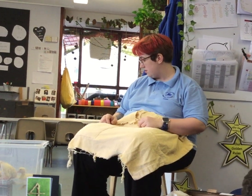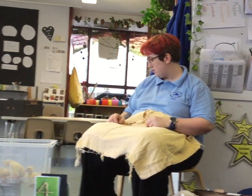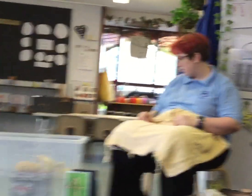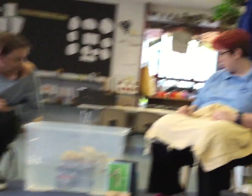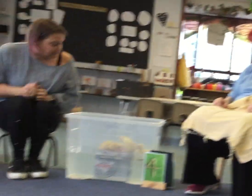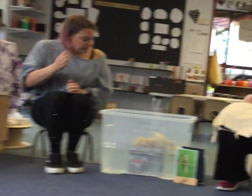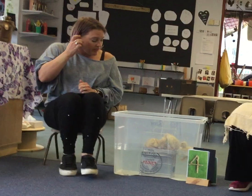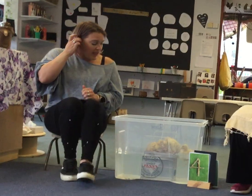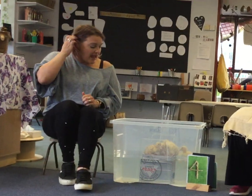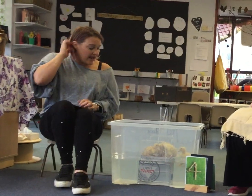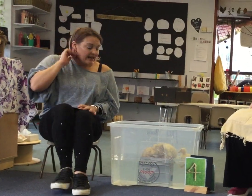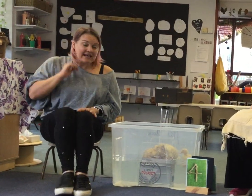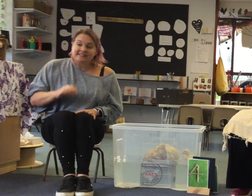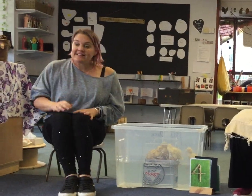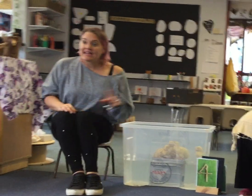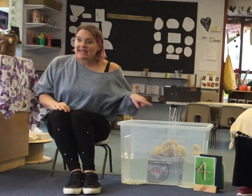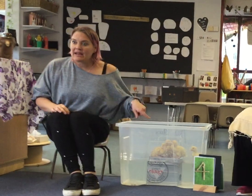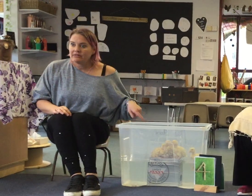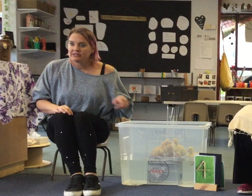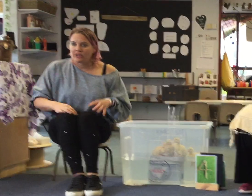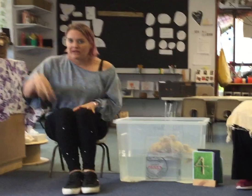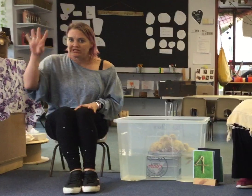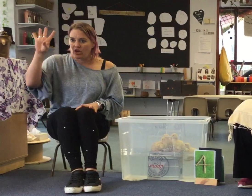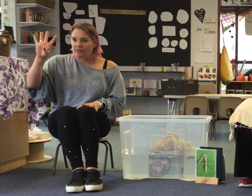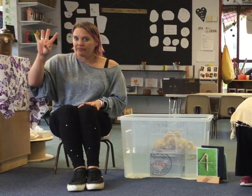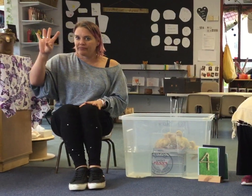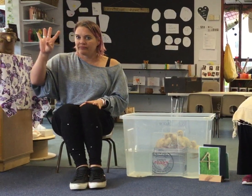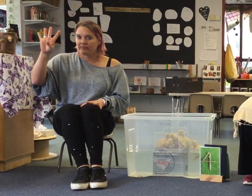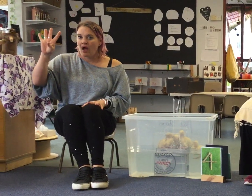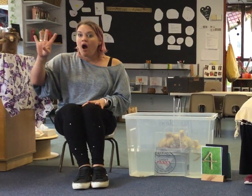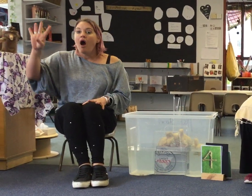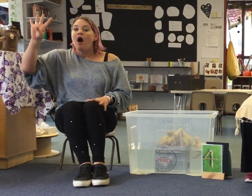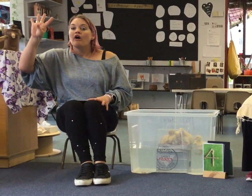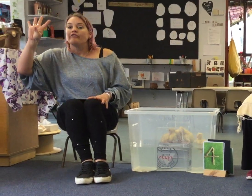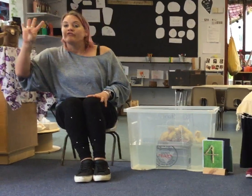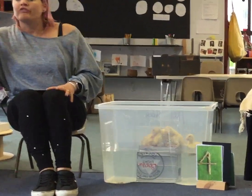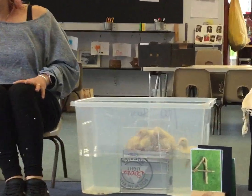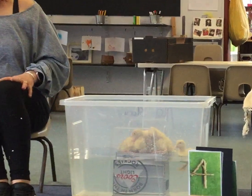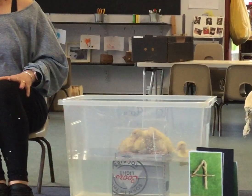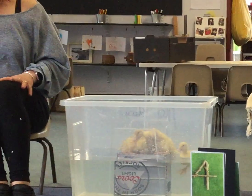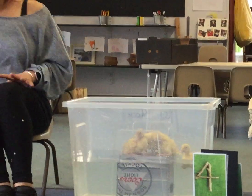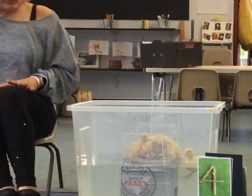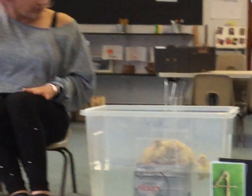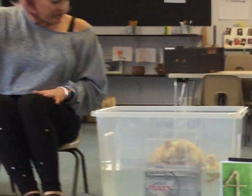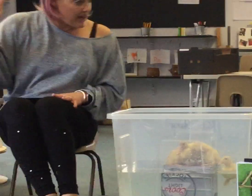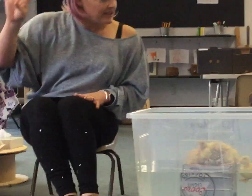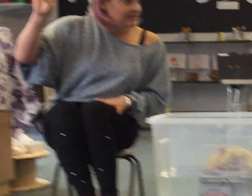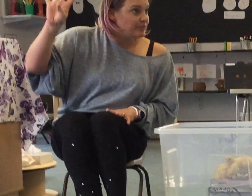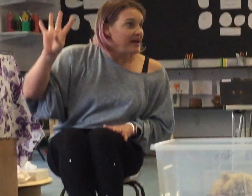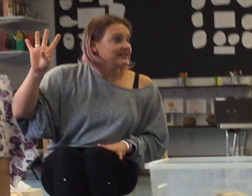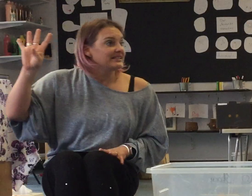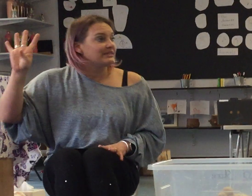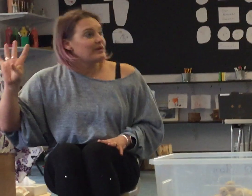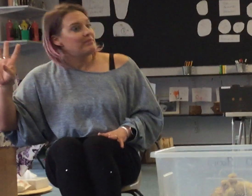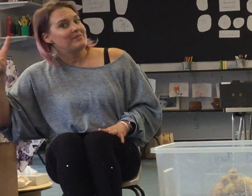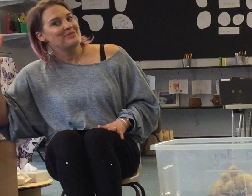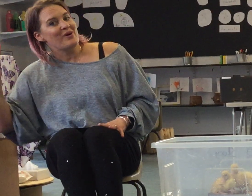Okay. Let's sing again. So let's go. Four little ducks went swimming